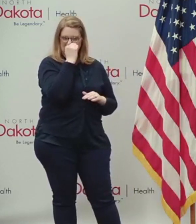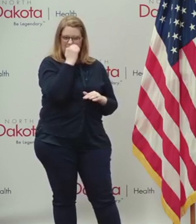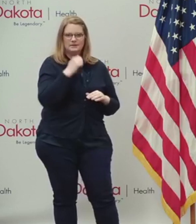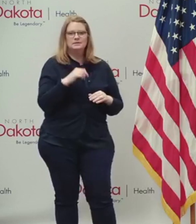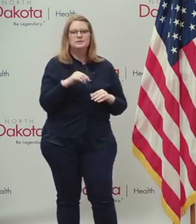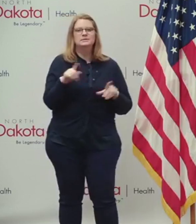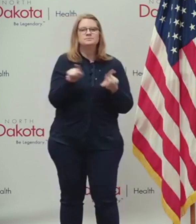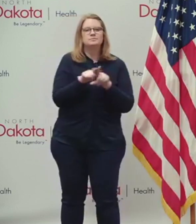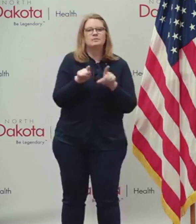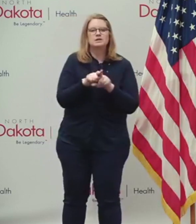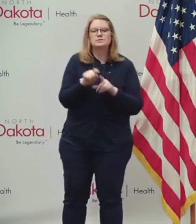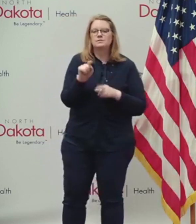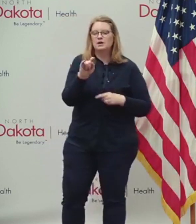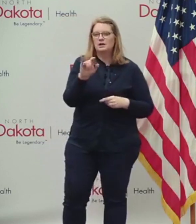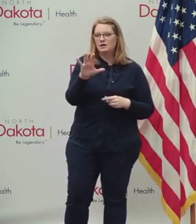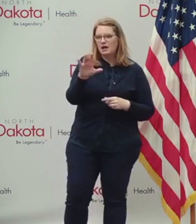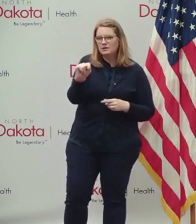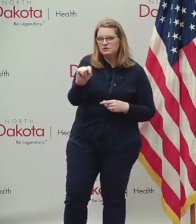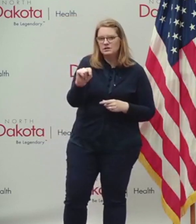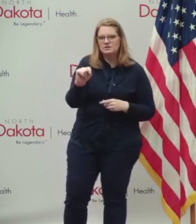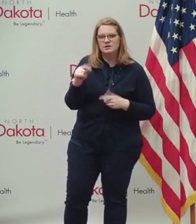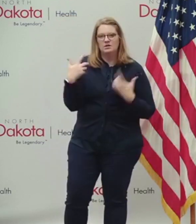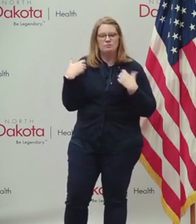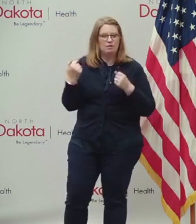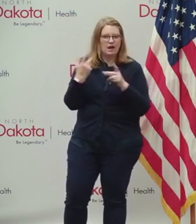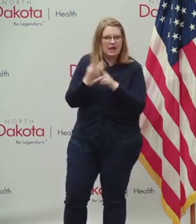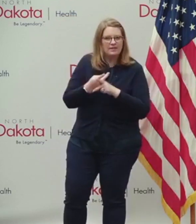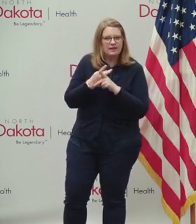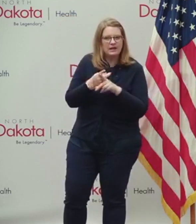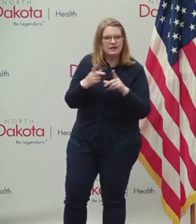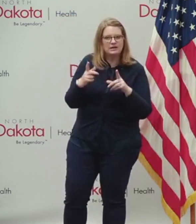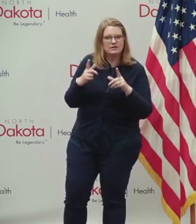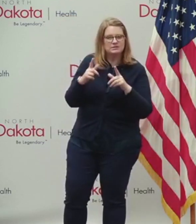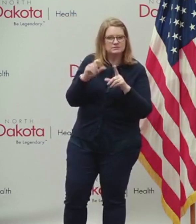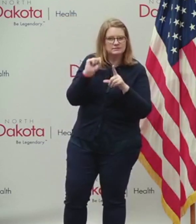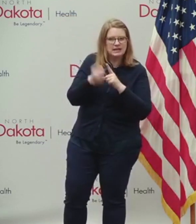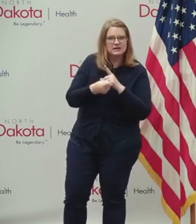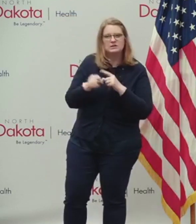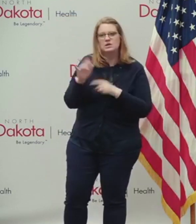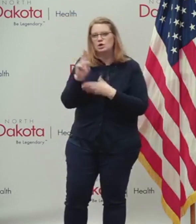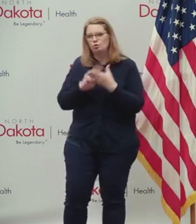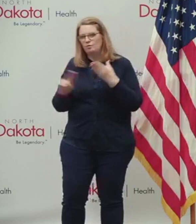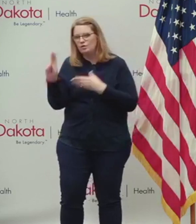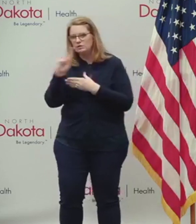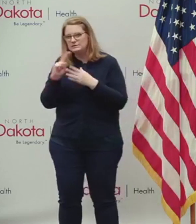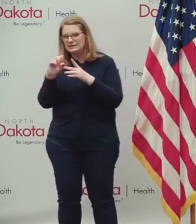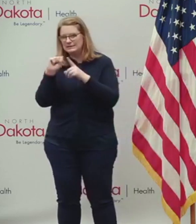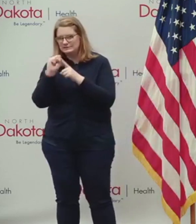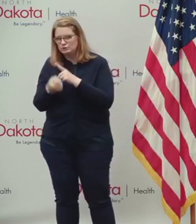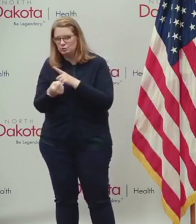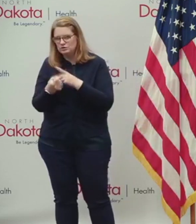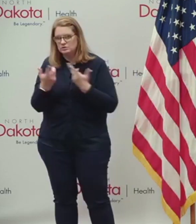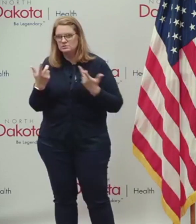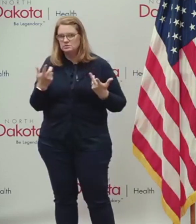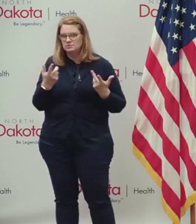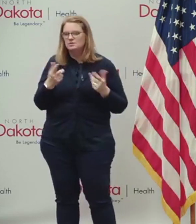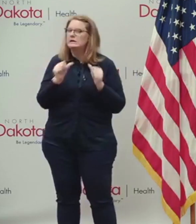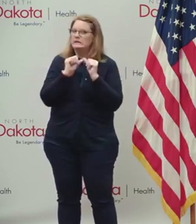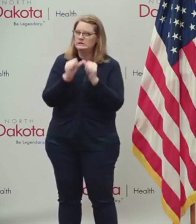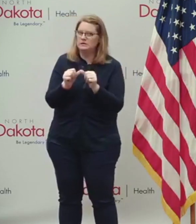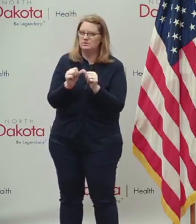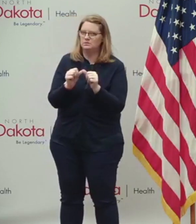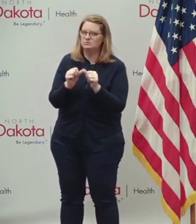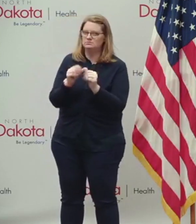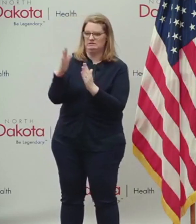say that for contact tracing for healthcare settings, K-12 schools, university systems are going to continue as usual, which is